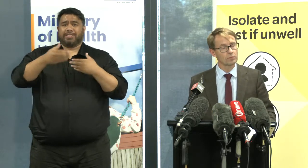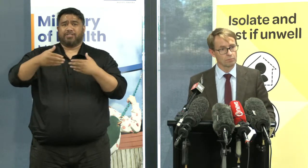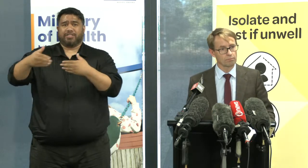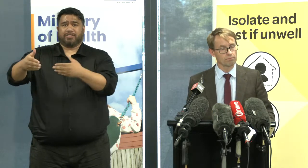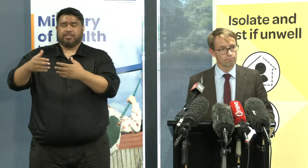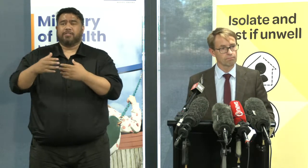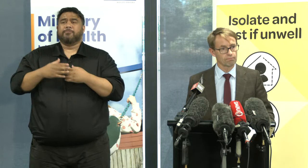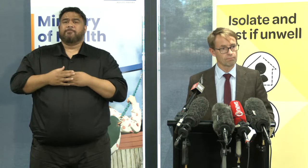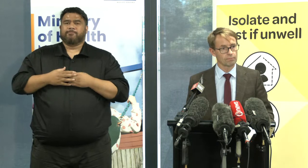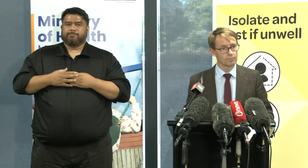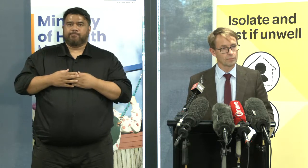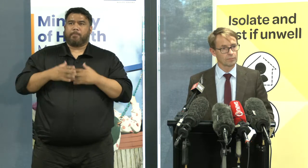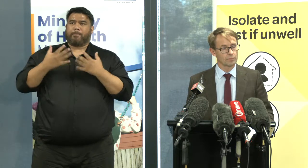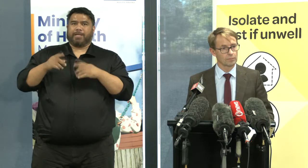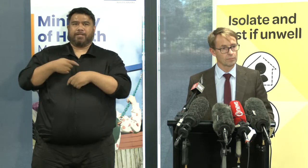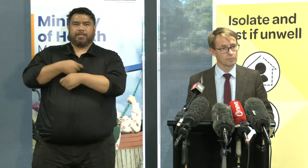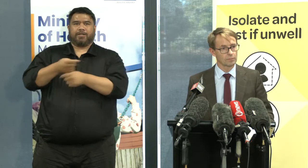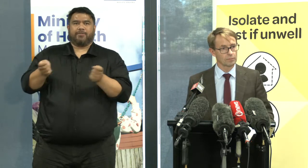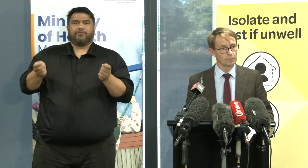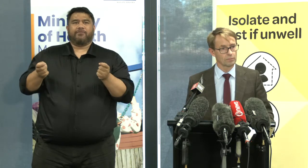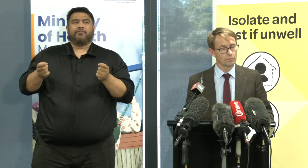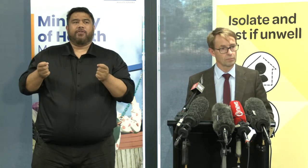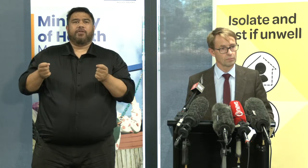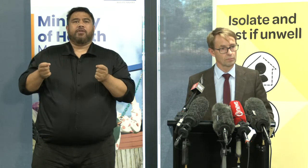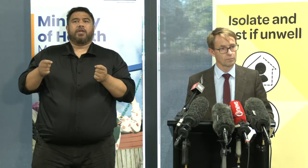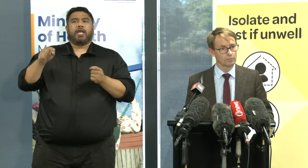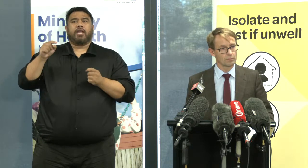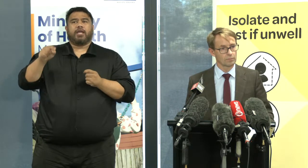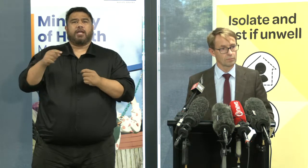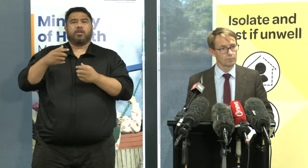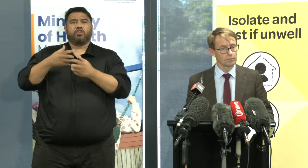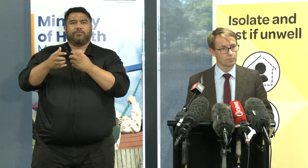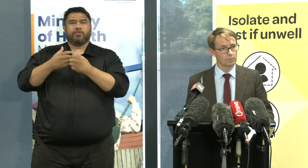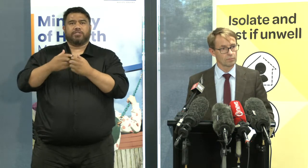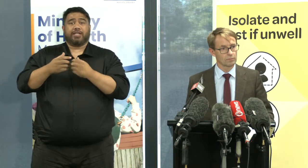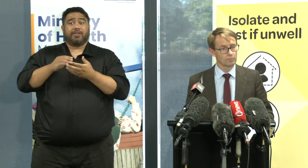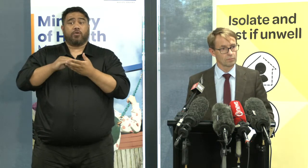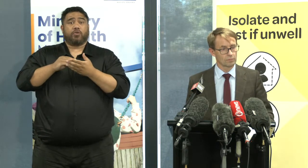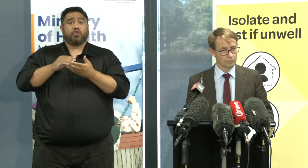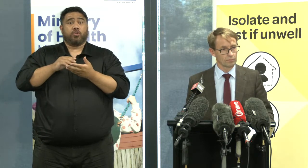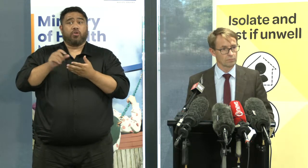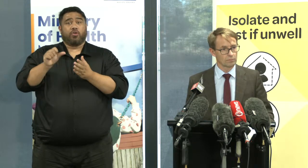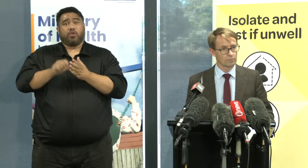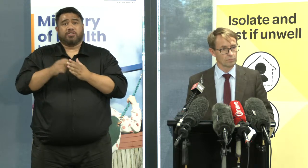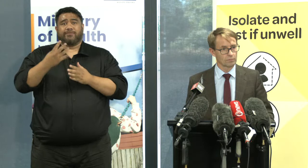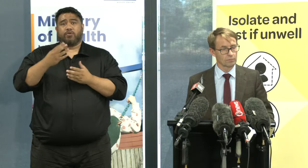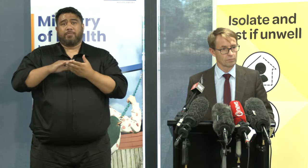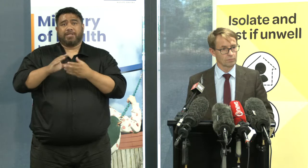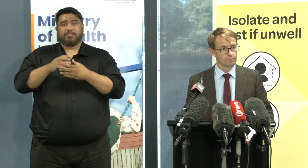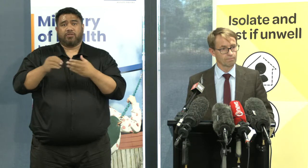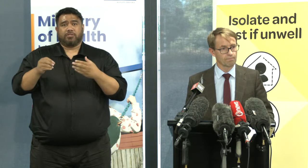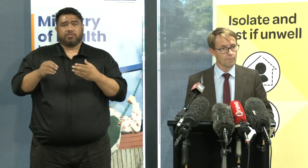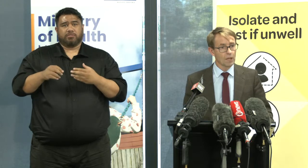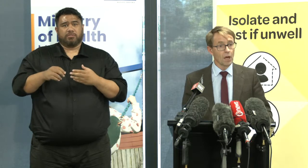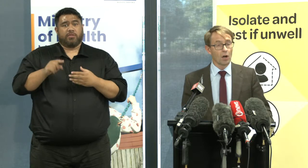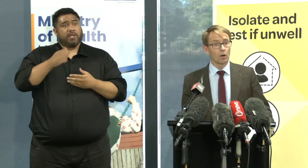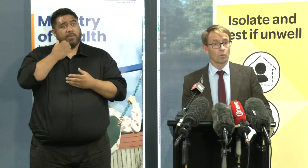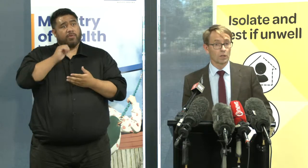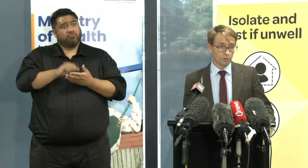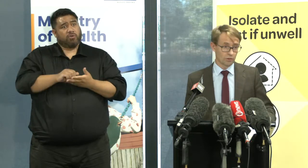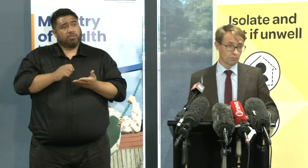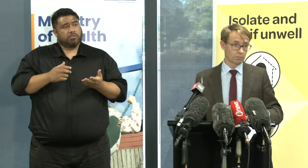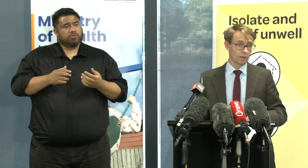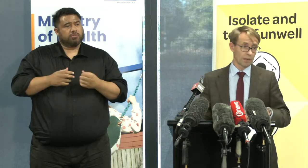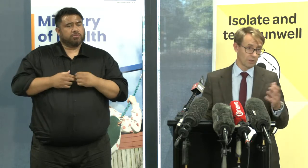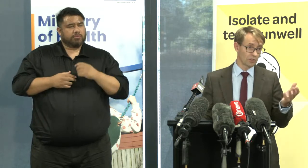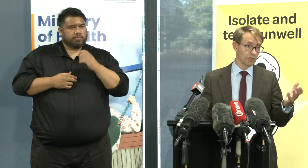by the frontline mental health and wellbeing services at tertiary institutes at a cost of $4 million. Is that correct? Do you know that claim? Well,